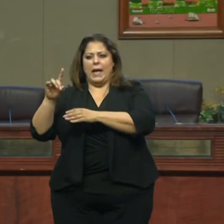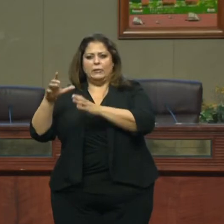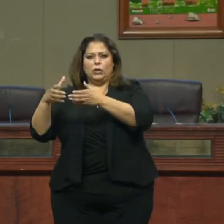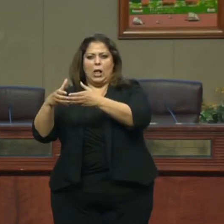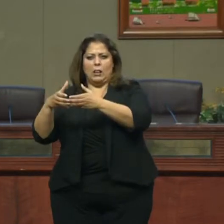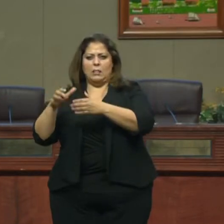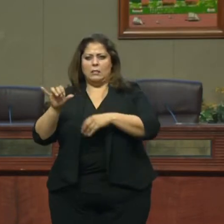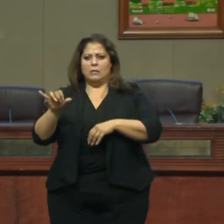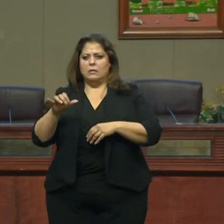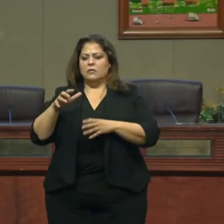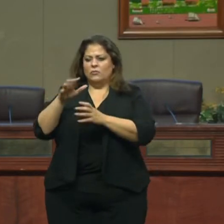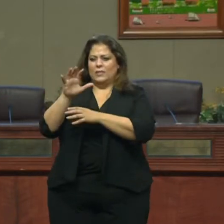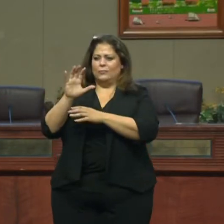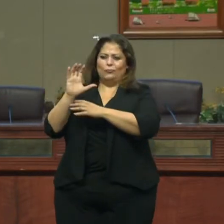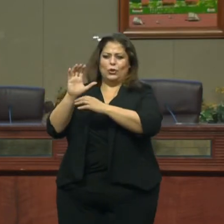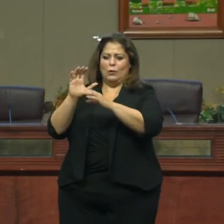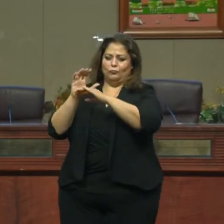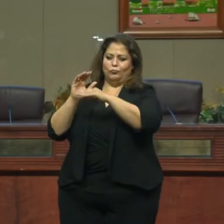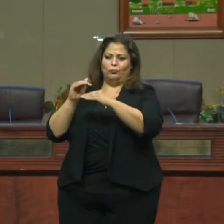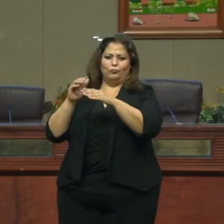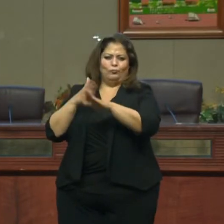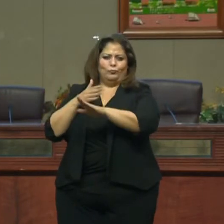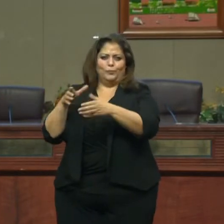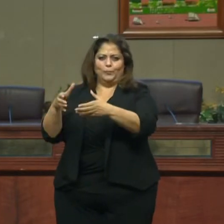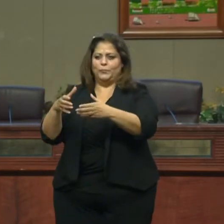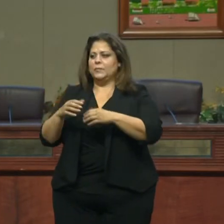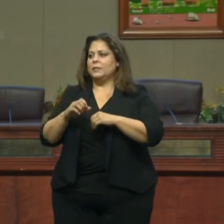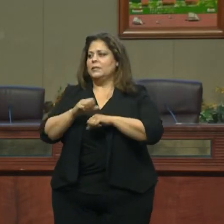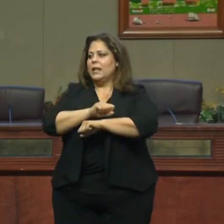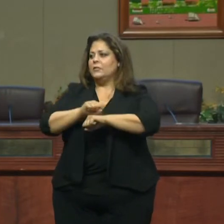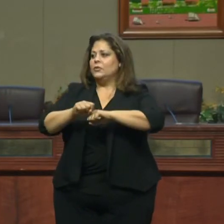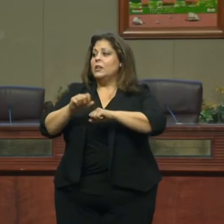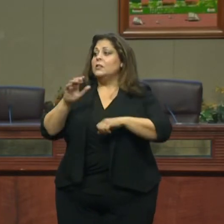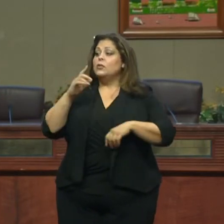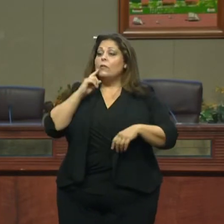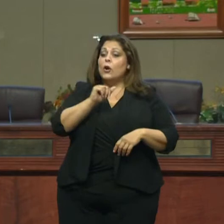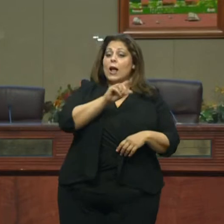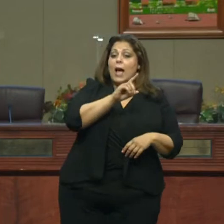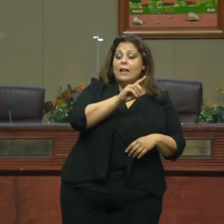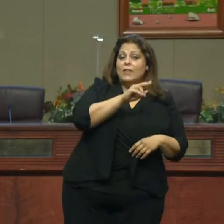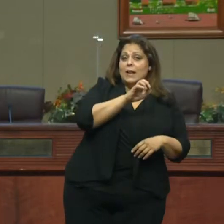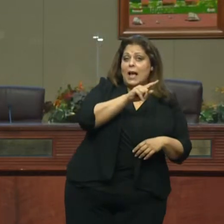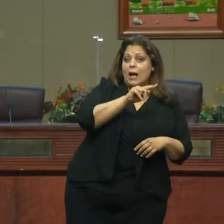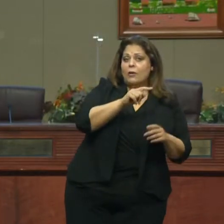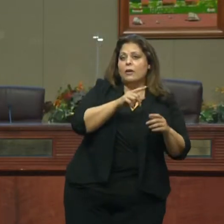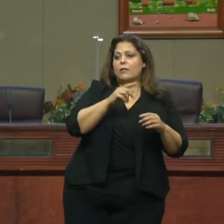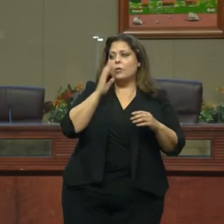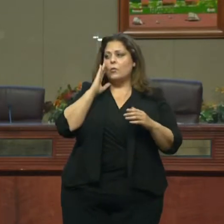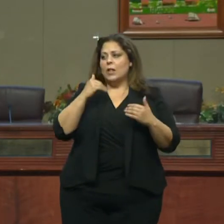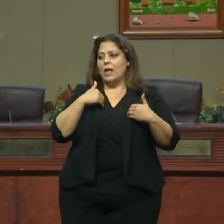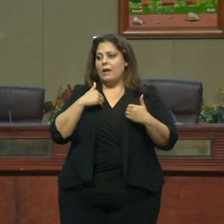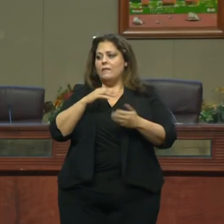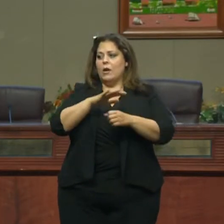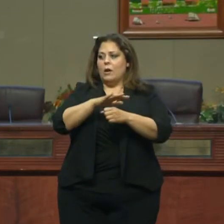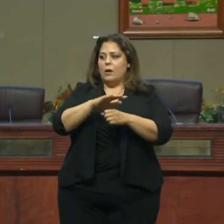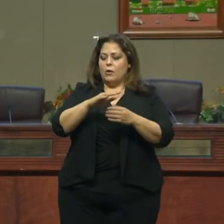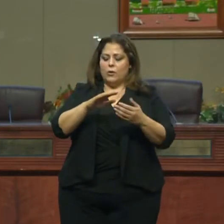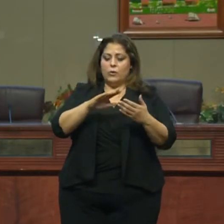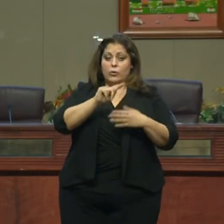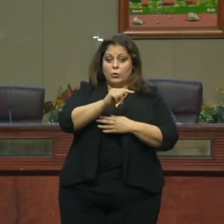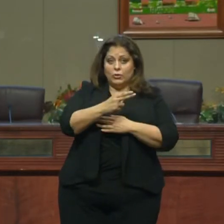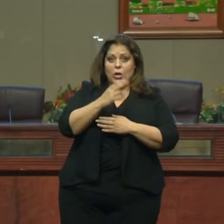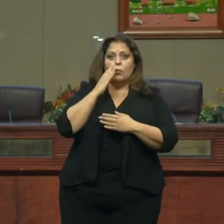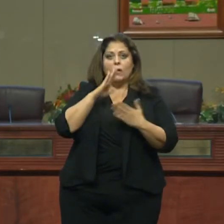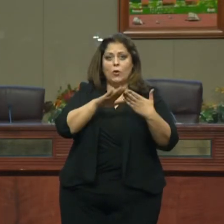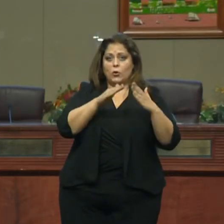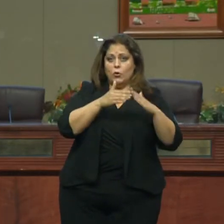Thursday, there'll be, through a partnership with the Magic and Advent Health, there'll be a community vaccine site hosted at the Amway